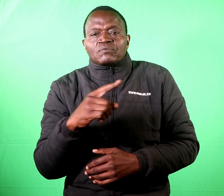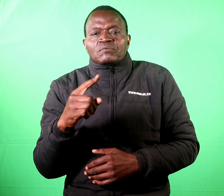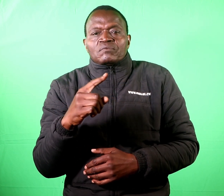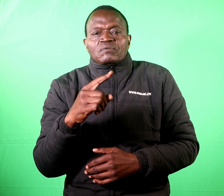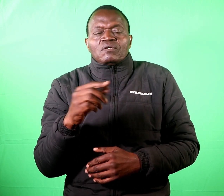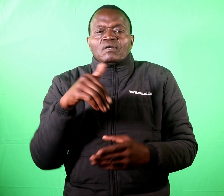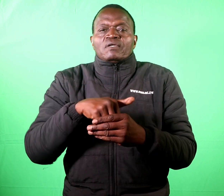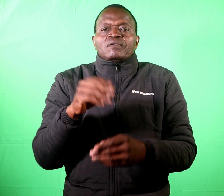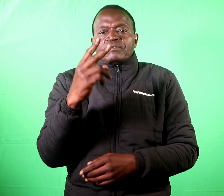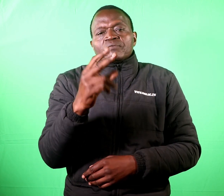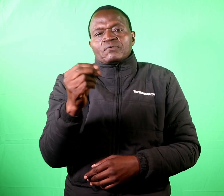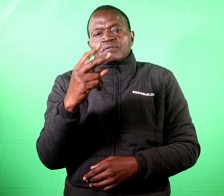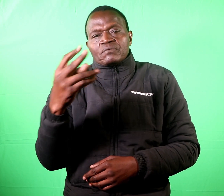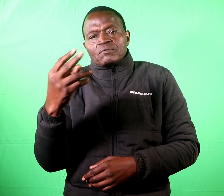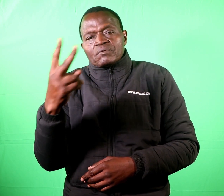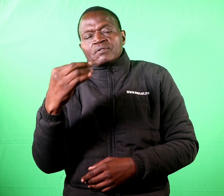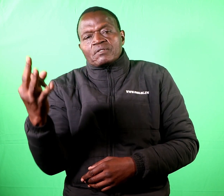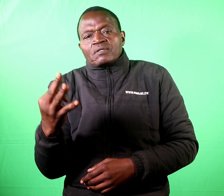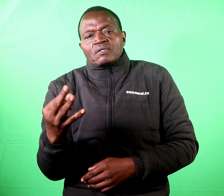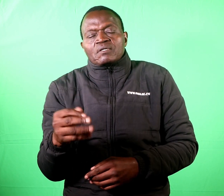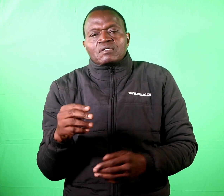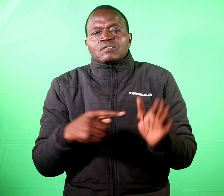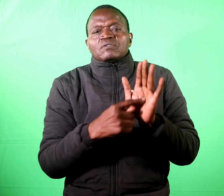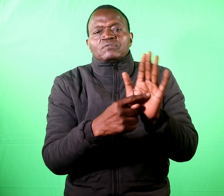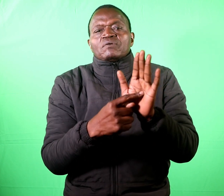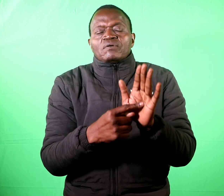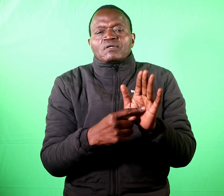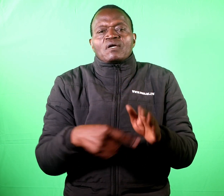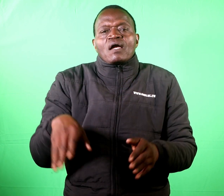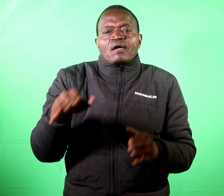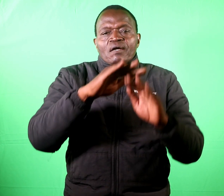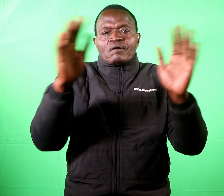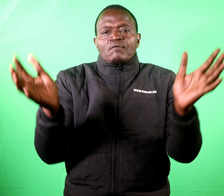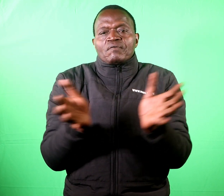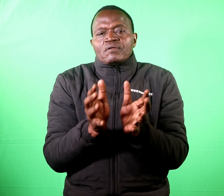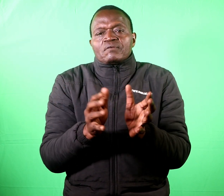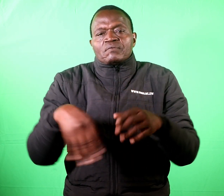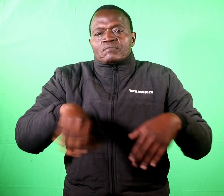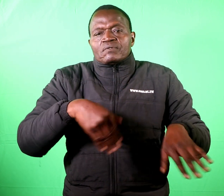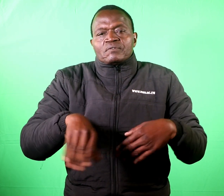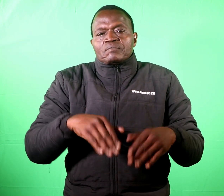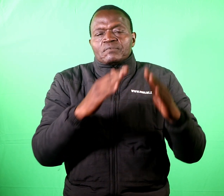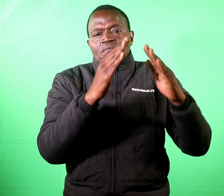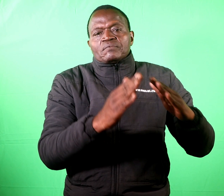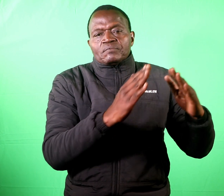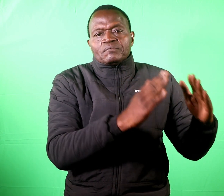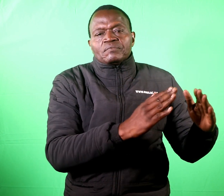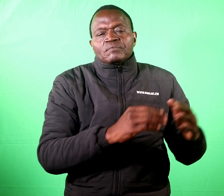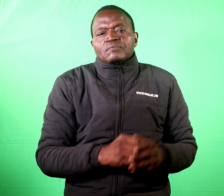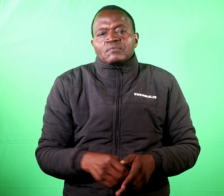2023, indicating increased coverage of support for vulnerable communities. UN